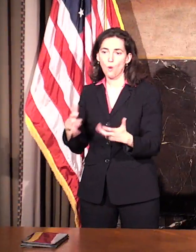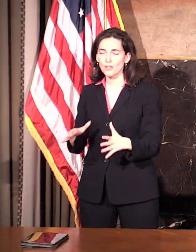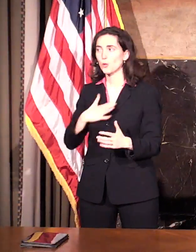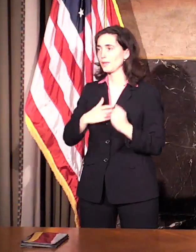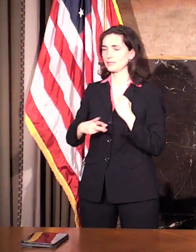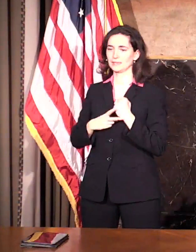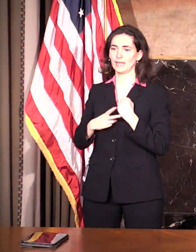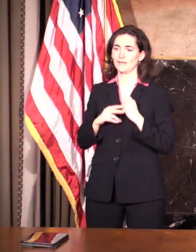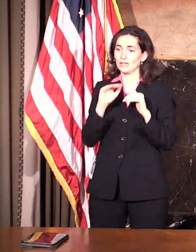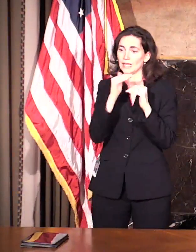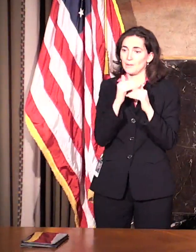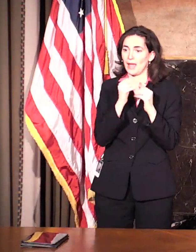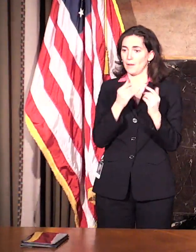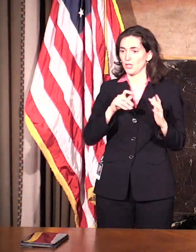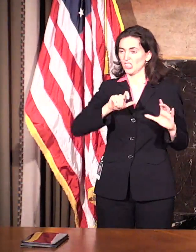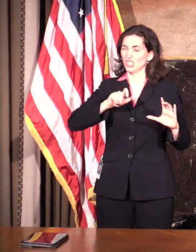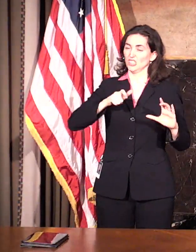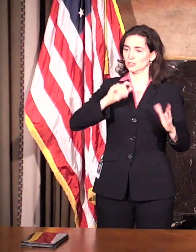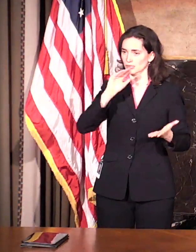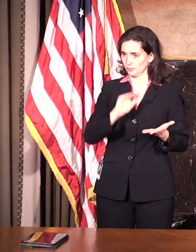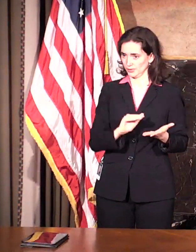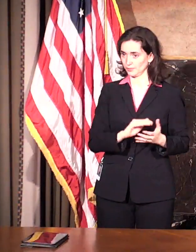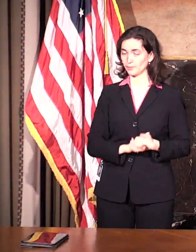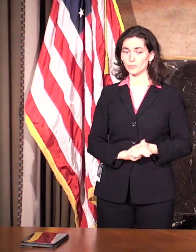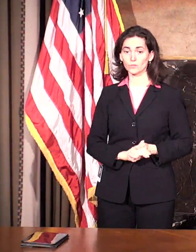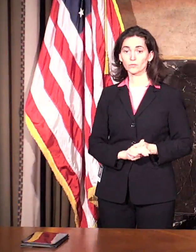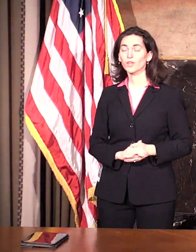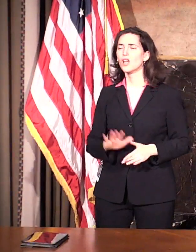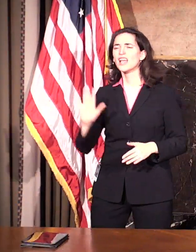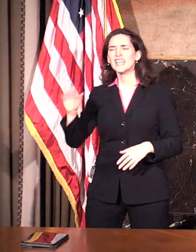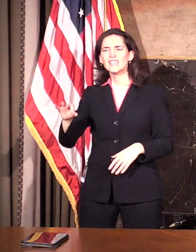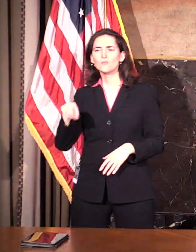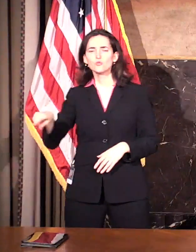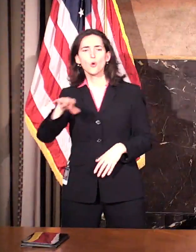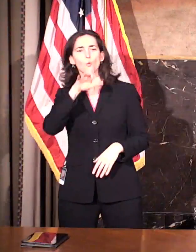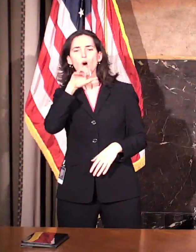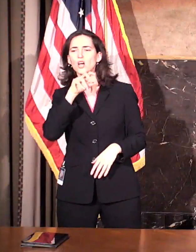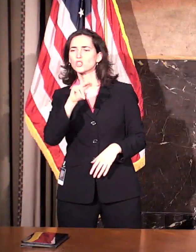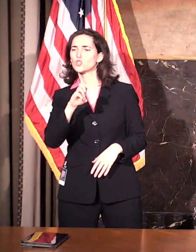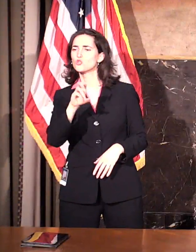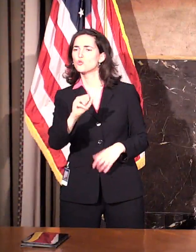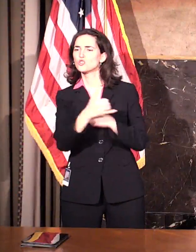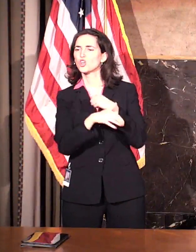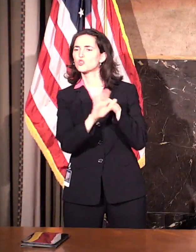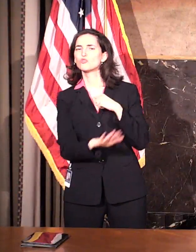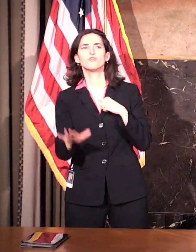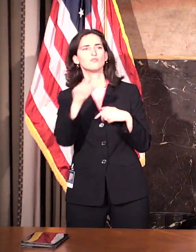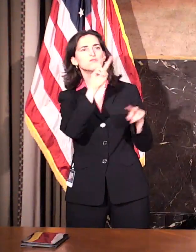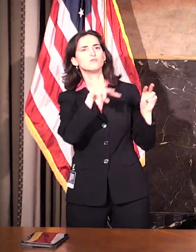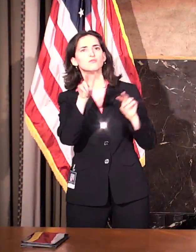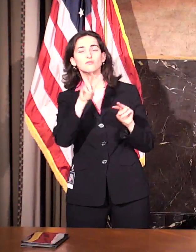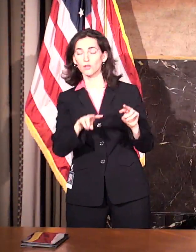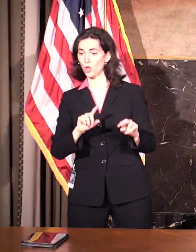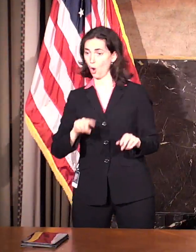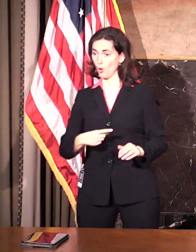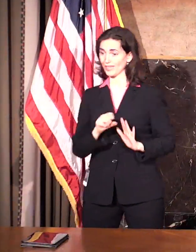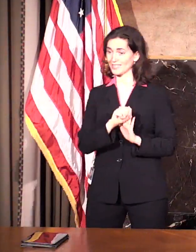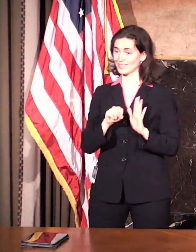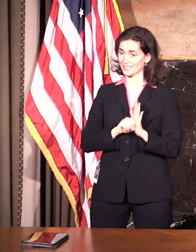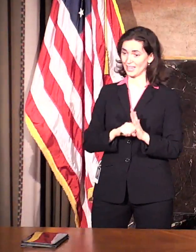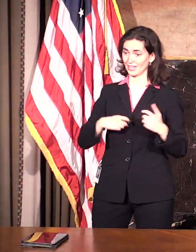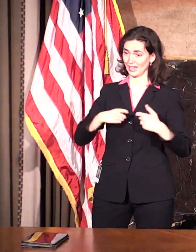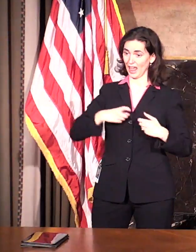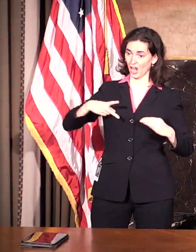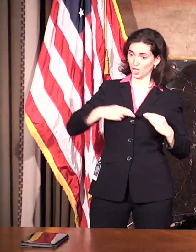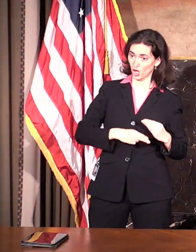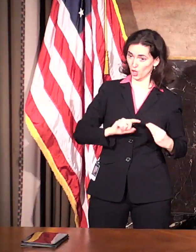across the country, Louisiana is not the only state, or even the primary state that's being affected by these